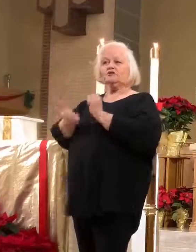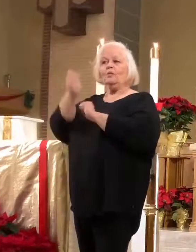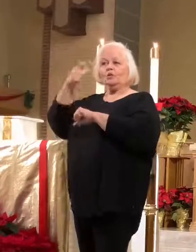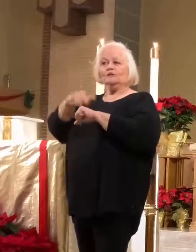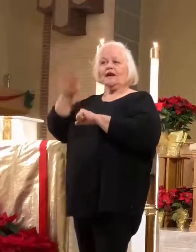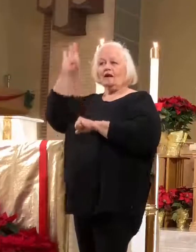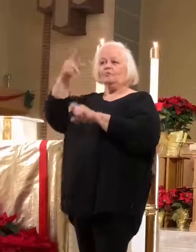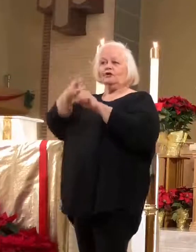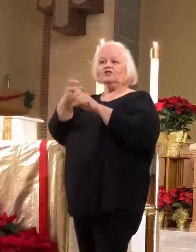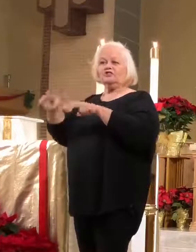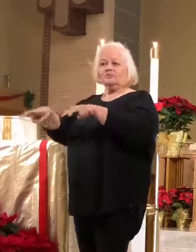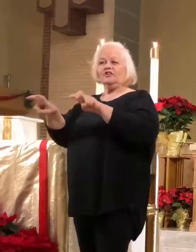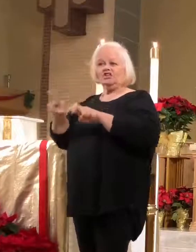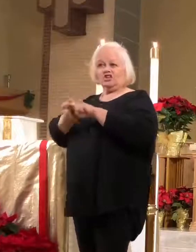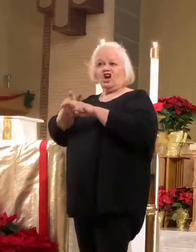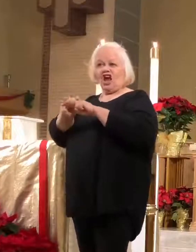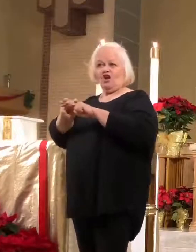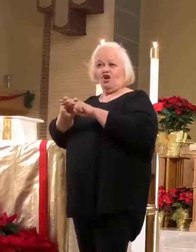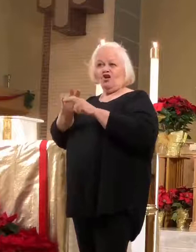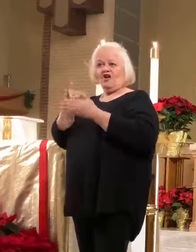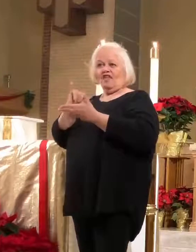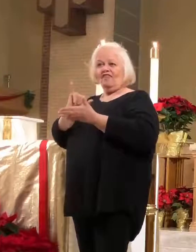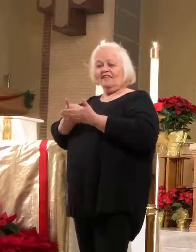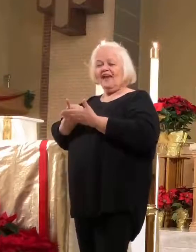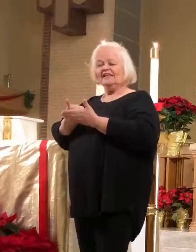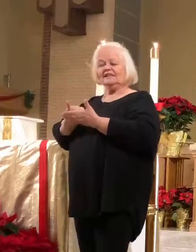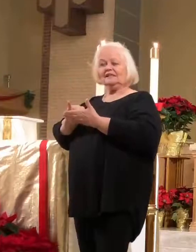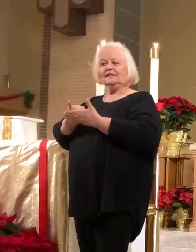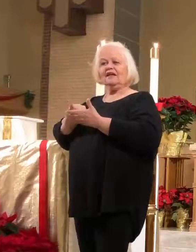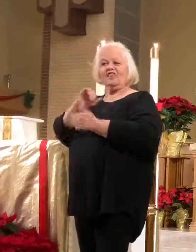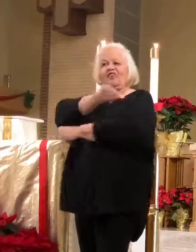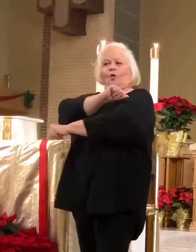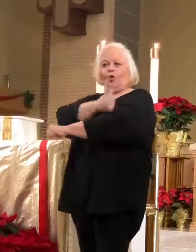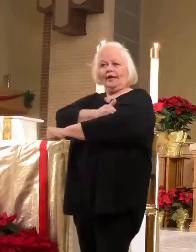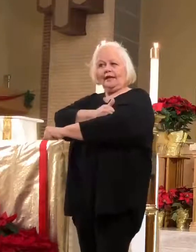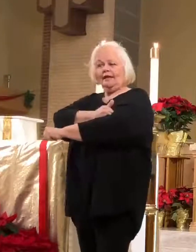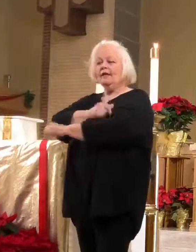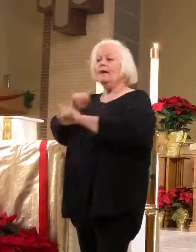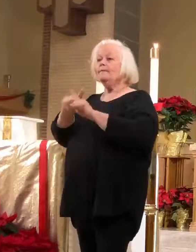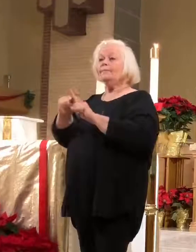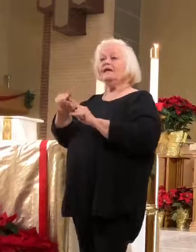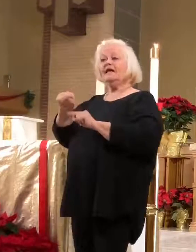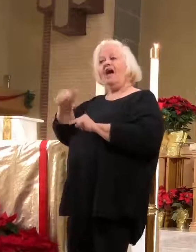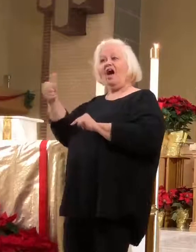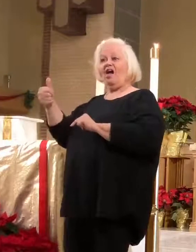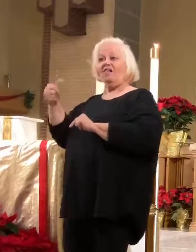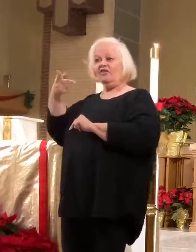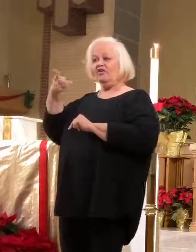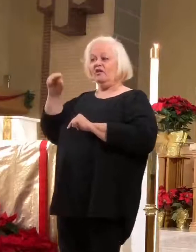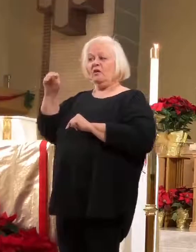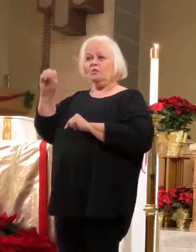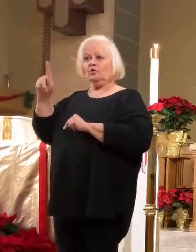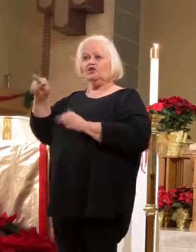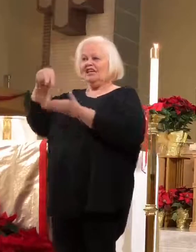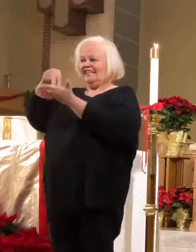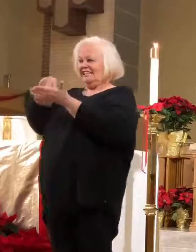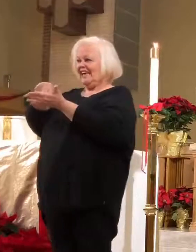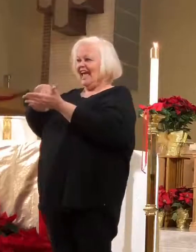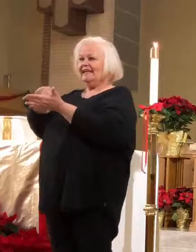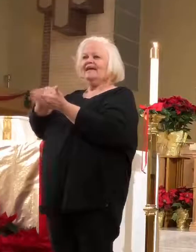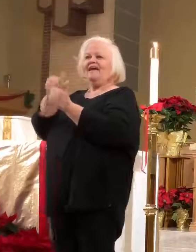It's an authority position. But other positions, the standing, because everybody's in agreement, everybody's